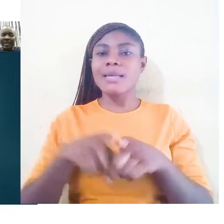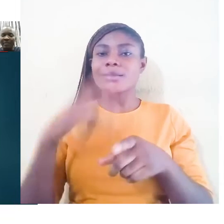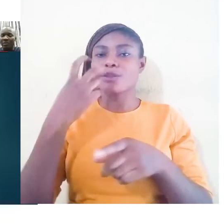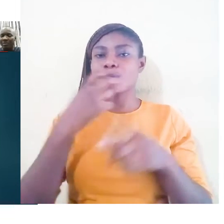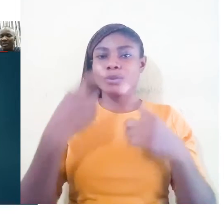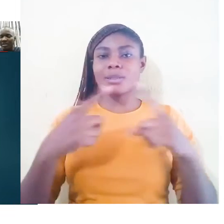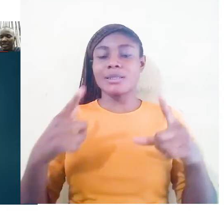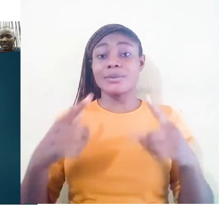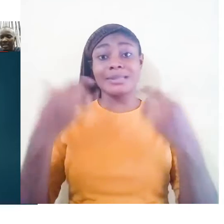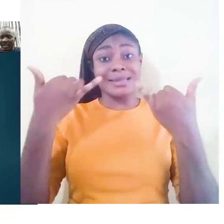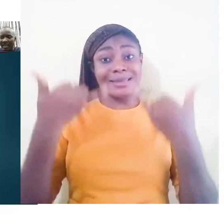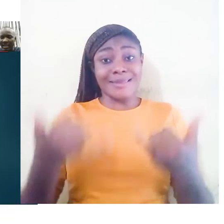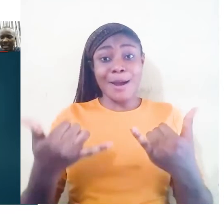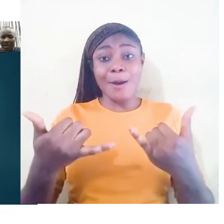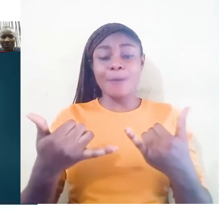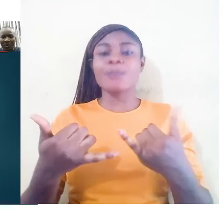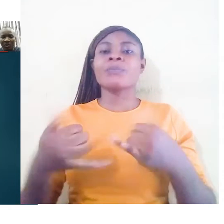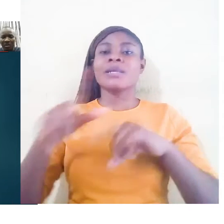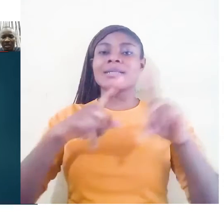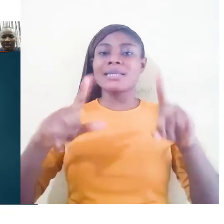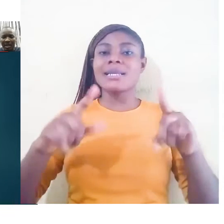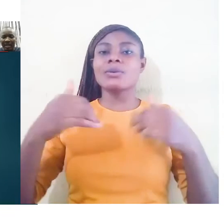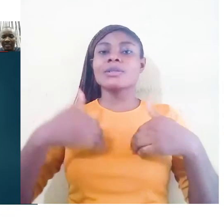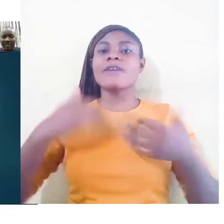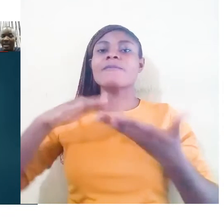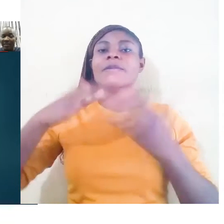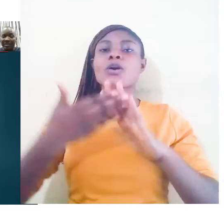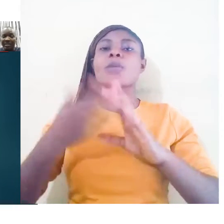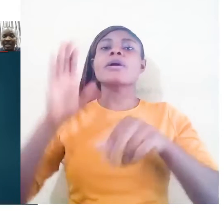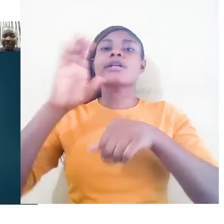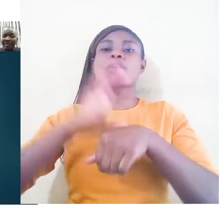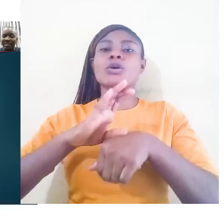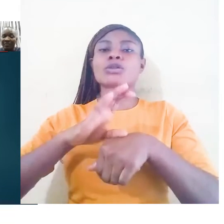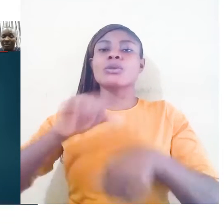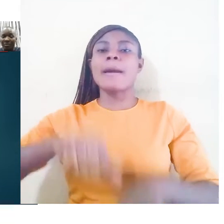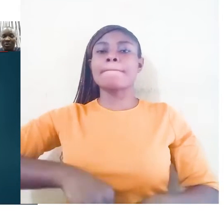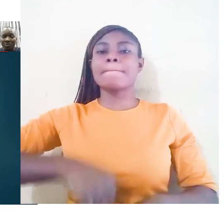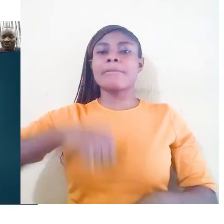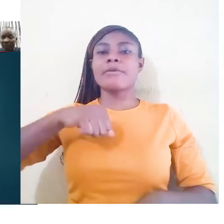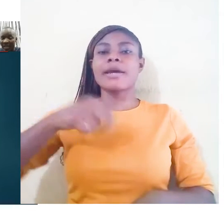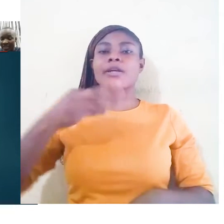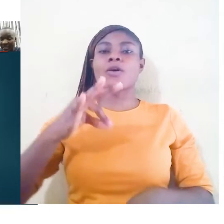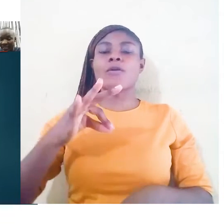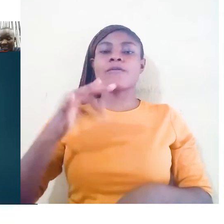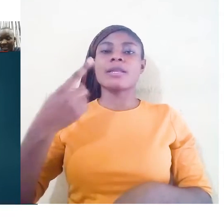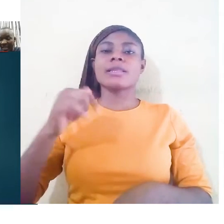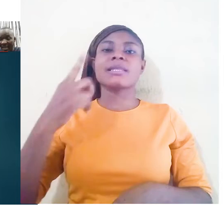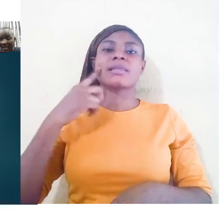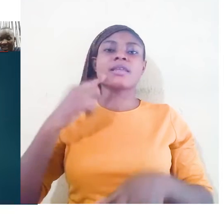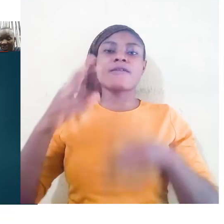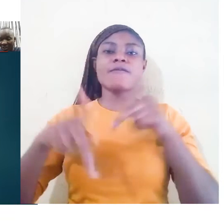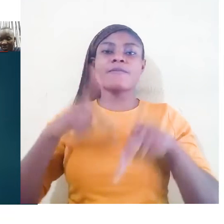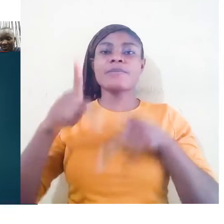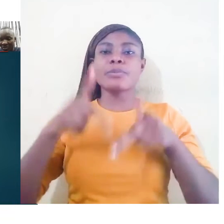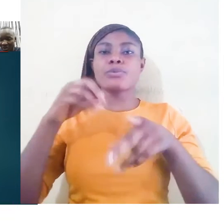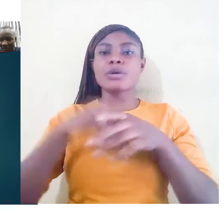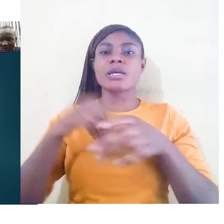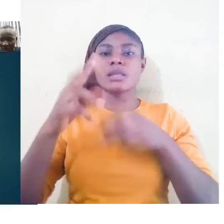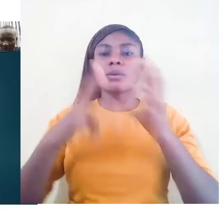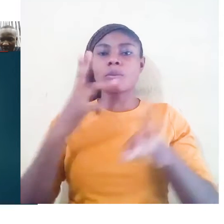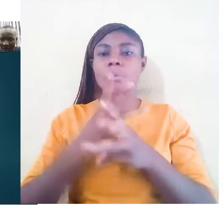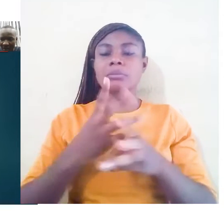of the deaf community in the world. And sign languages are emerging from homes, villages,